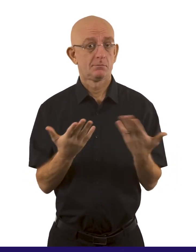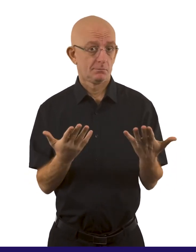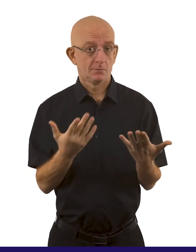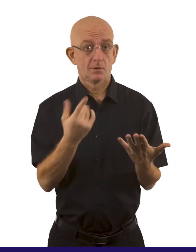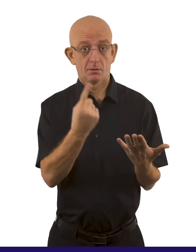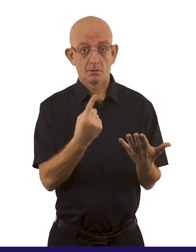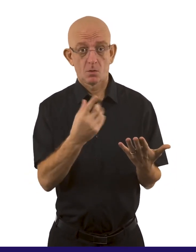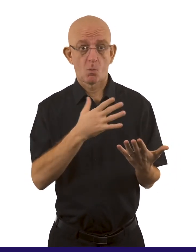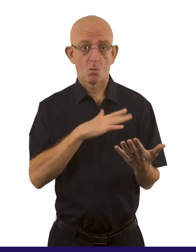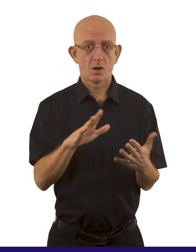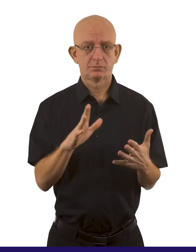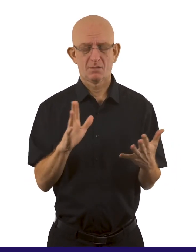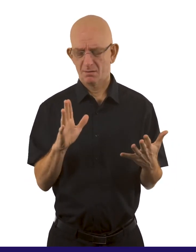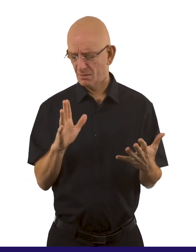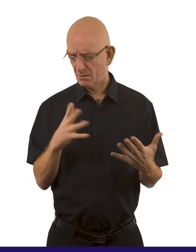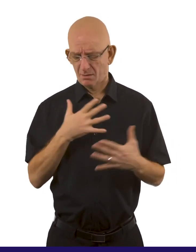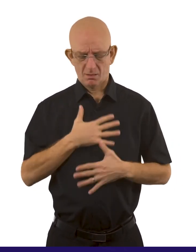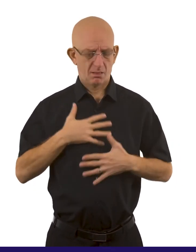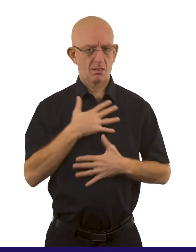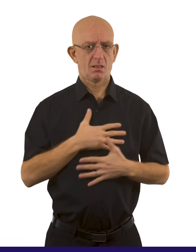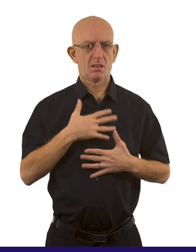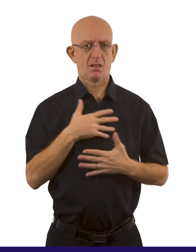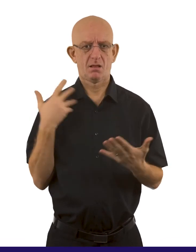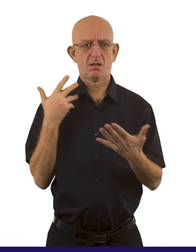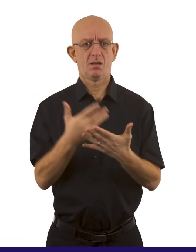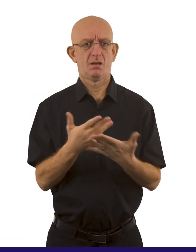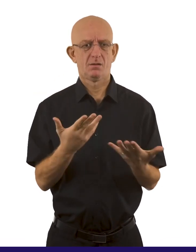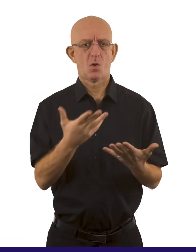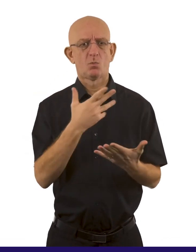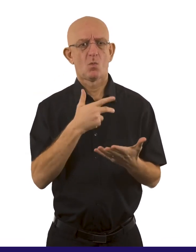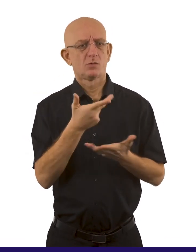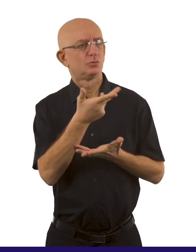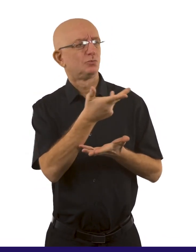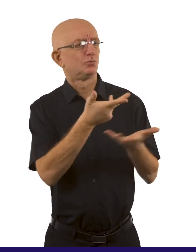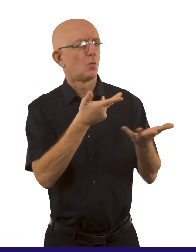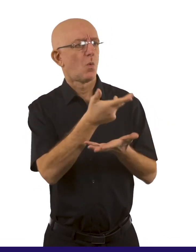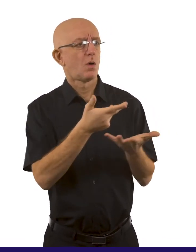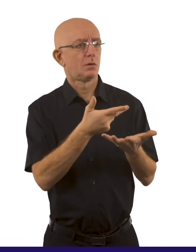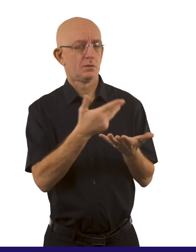If you would like to talk to someone about any experiences you've had, please visit